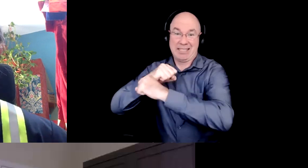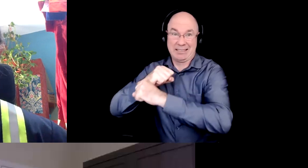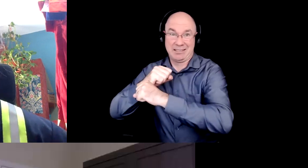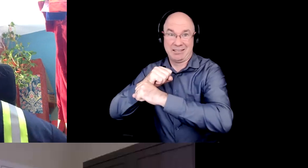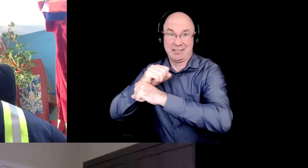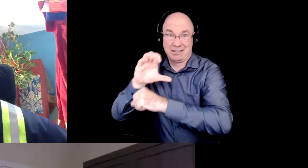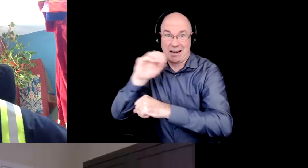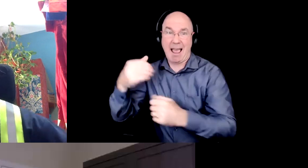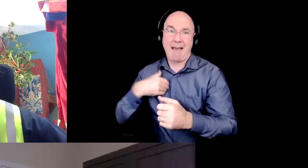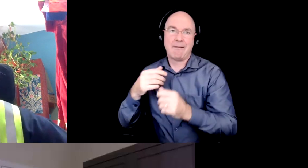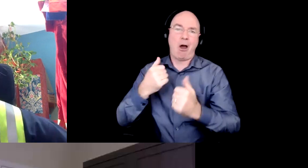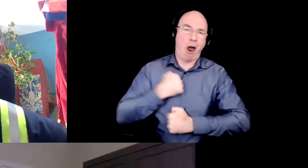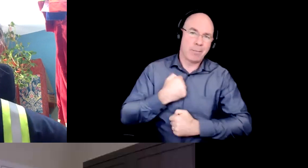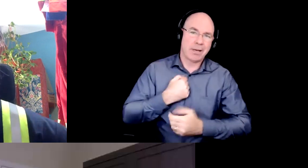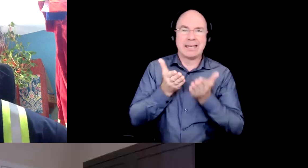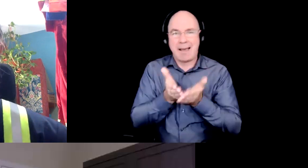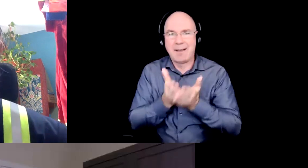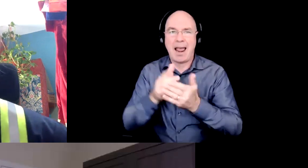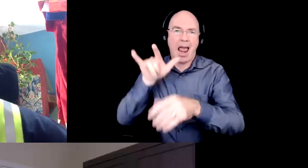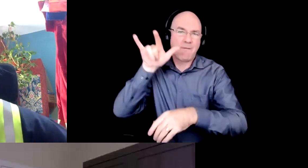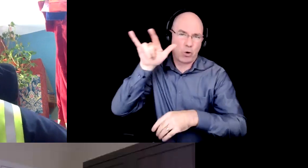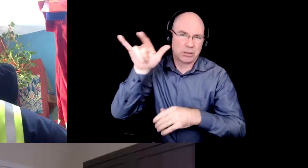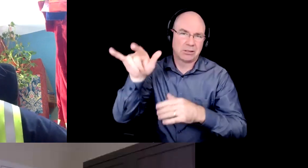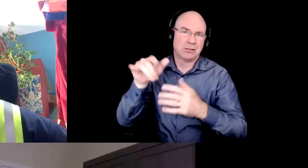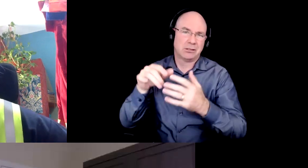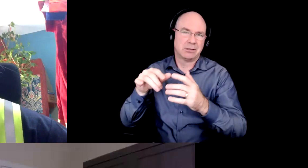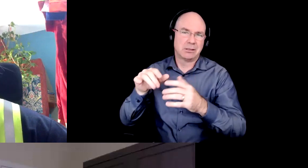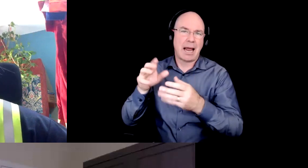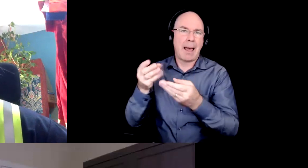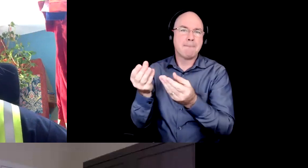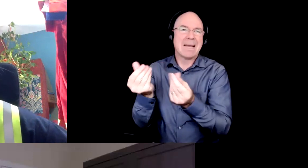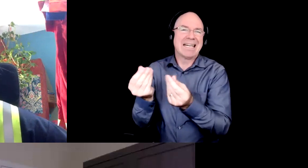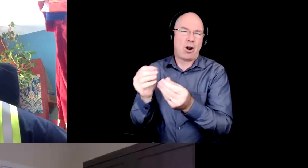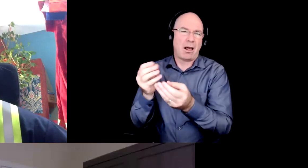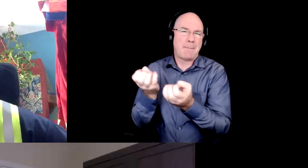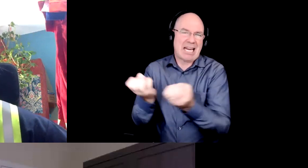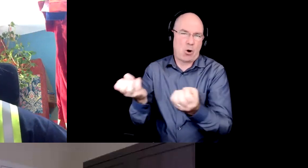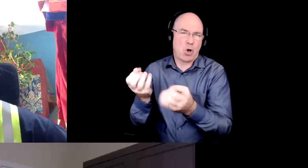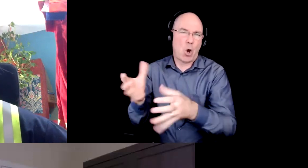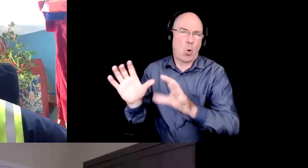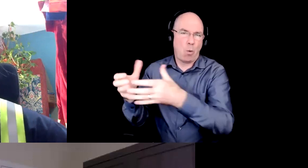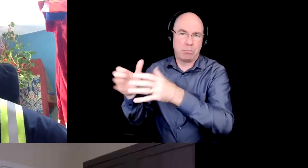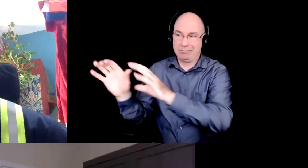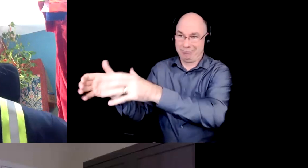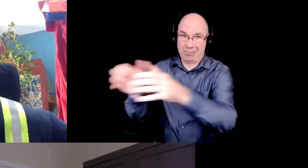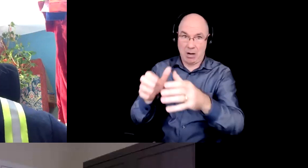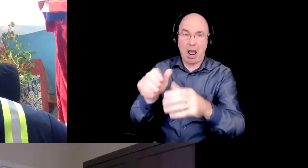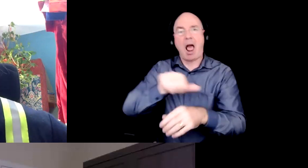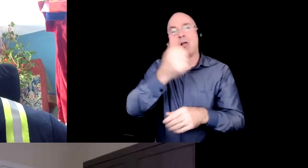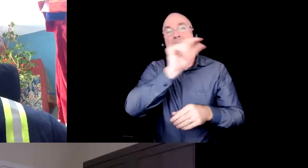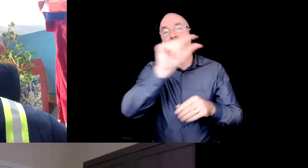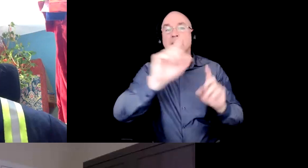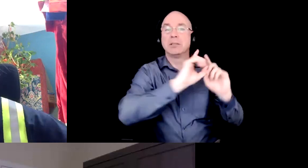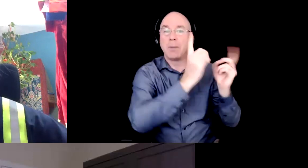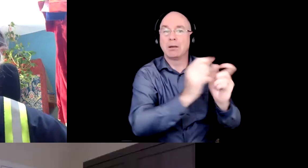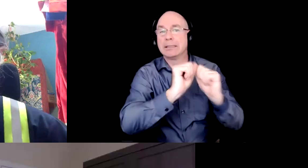the Army, the Navy, the Air Force, and the material group primarily. And we work with other government departments and agencies, and